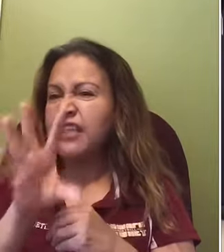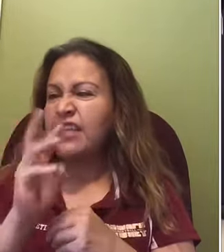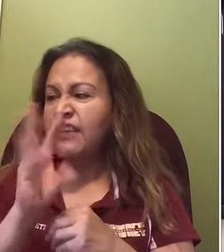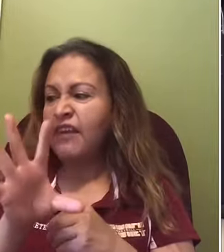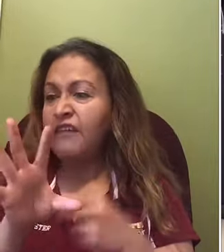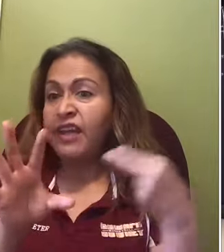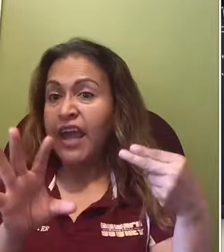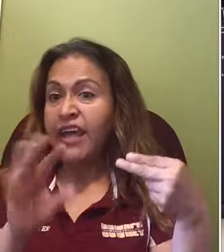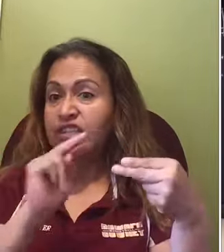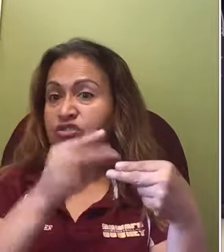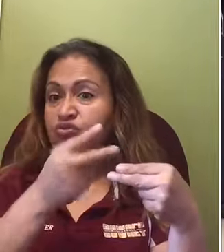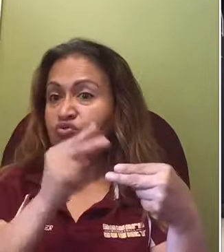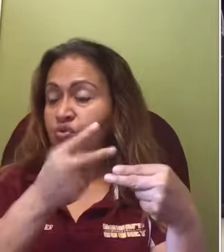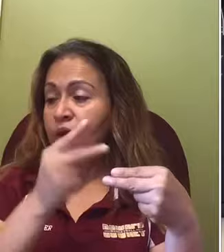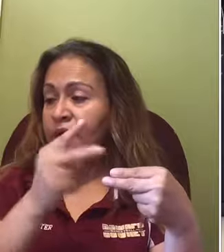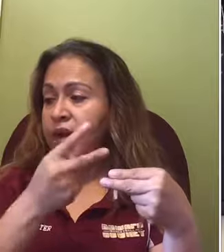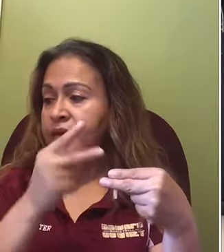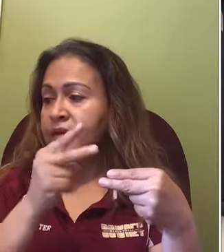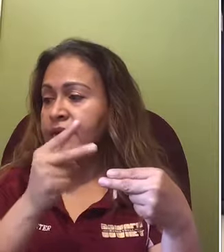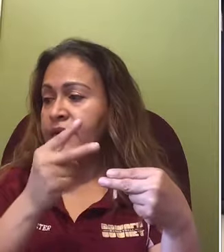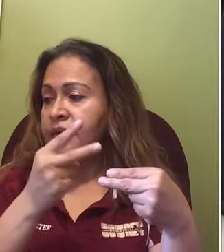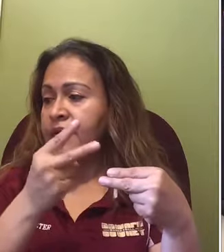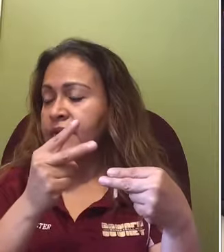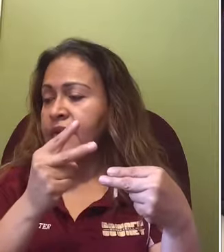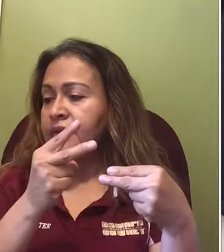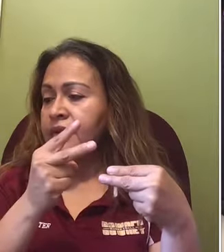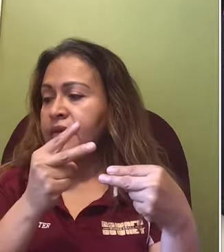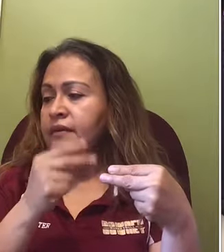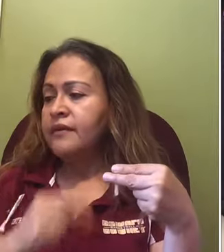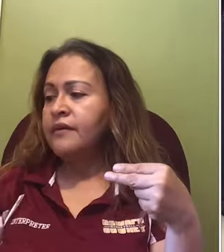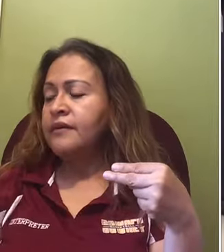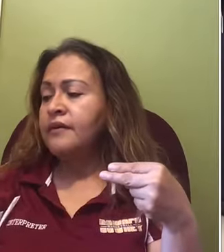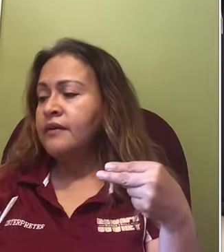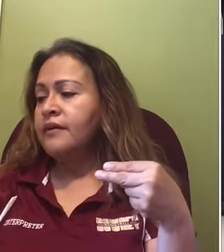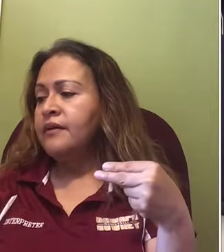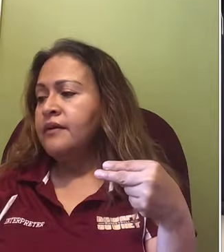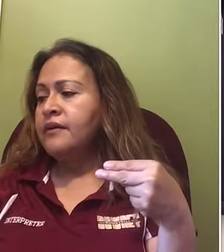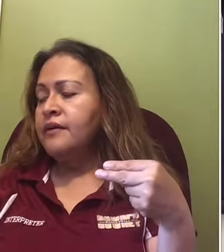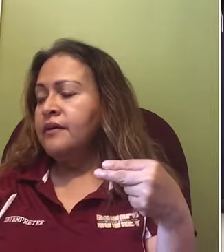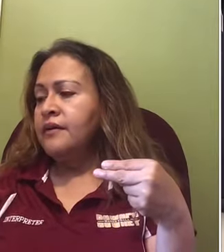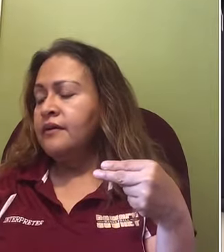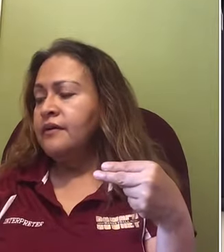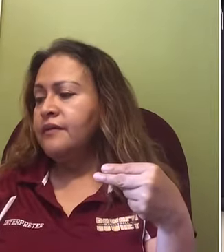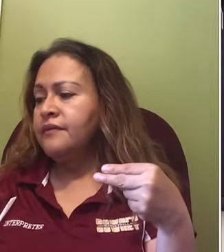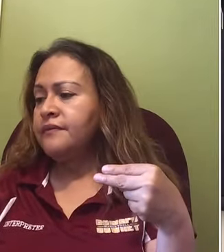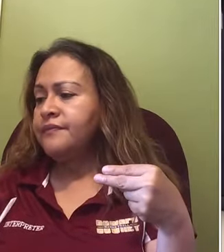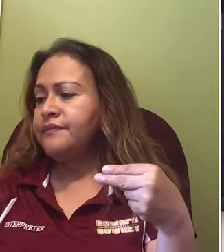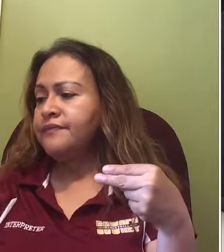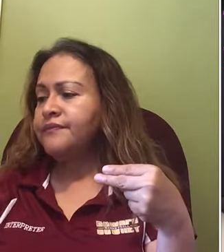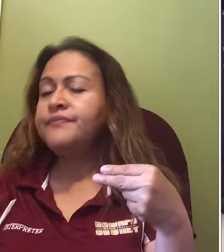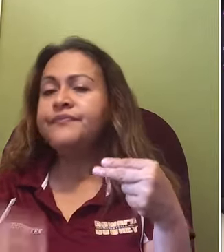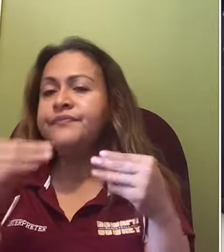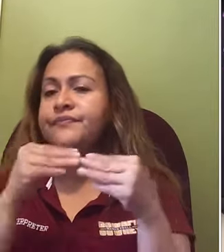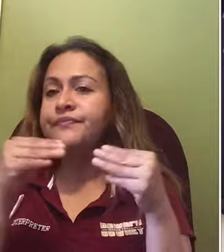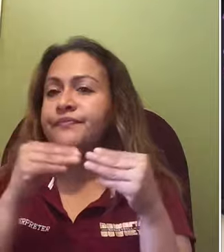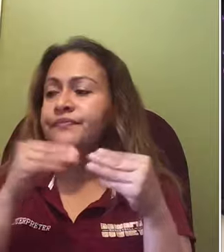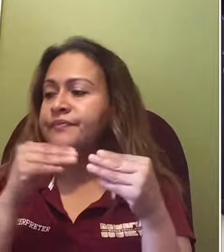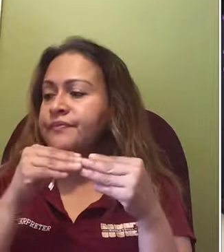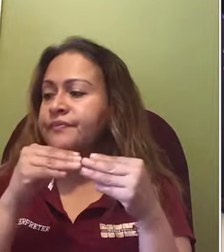h squared, we write h squared. That's a different shade of yellow. So we have h squared is equal